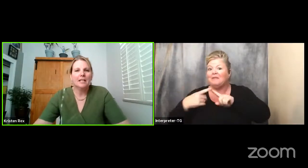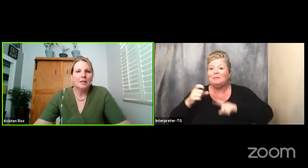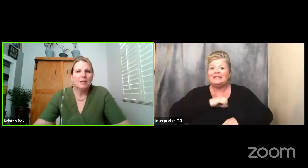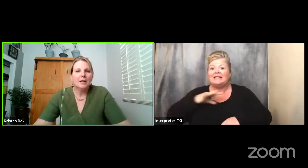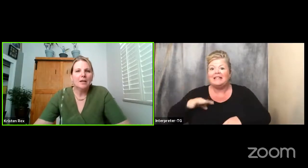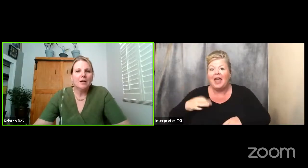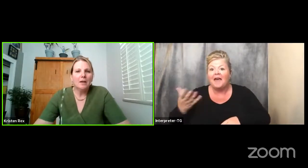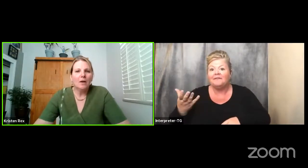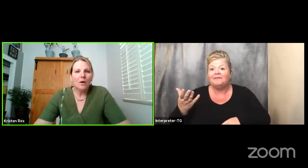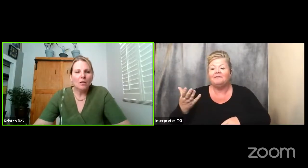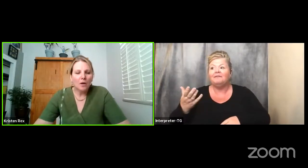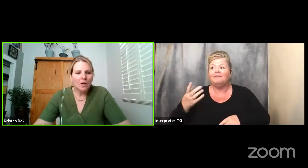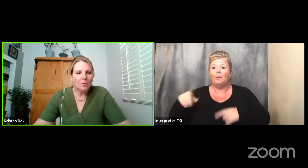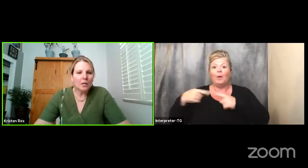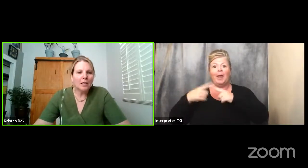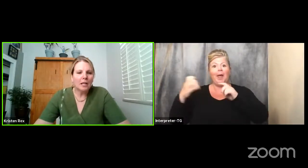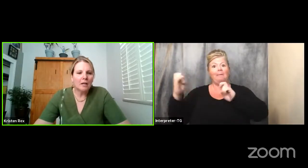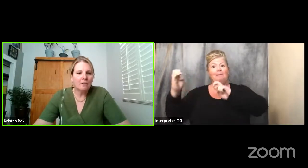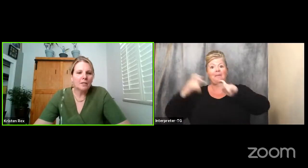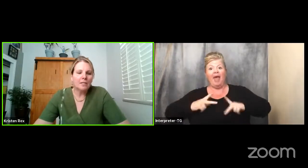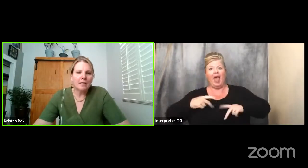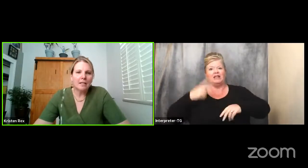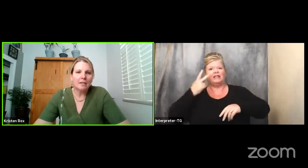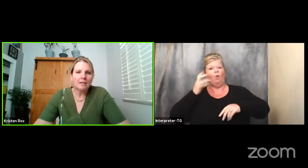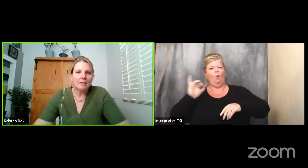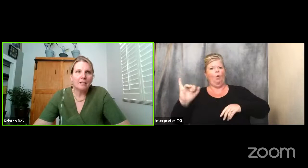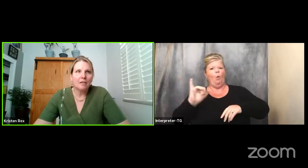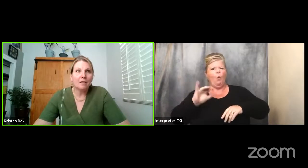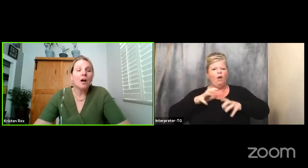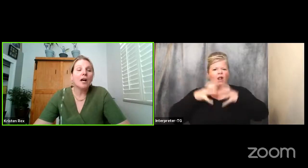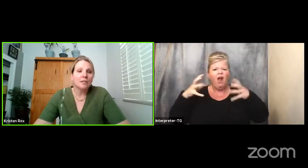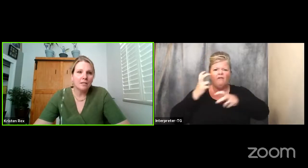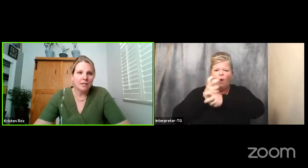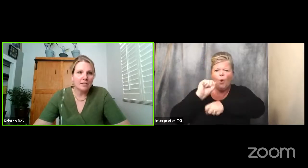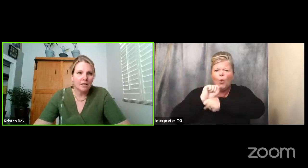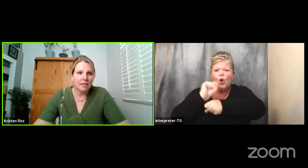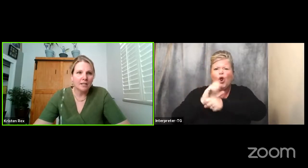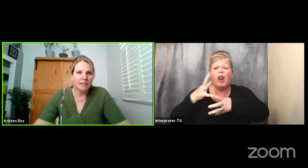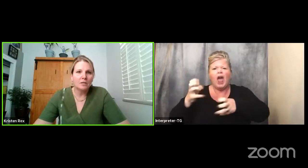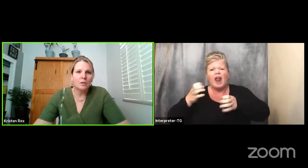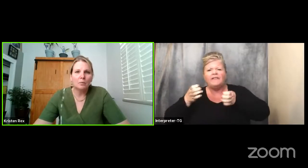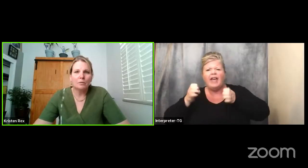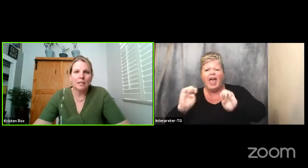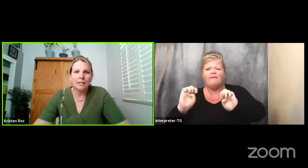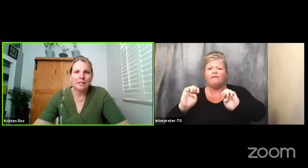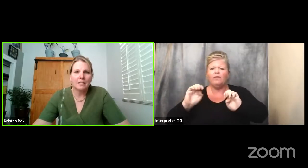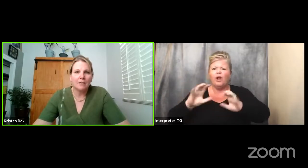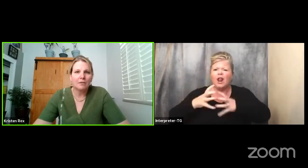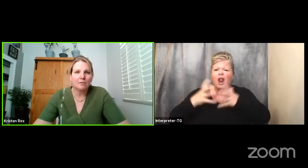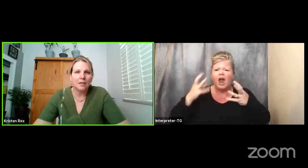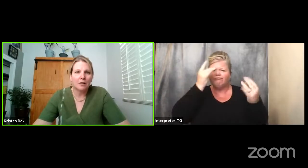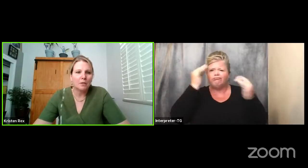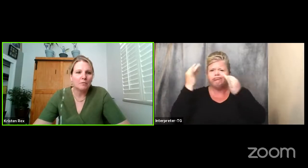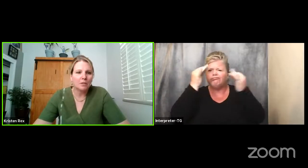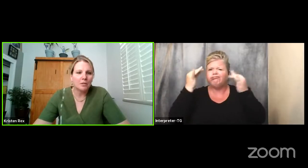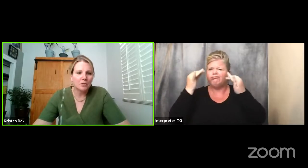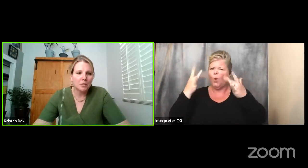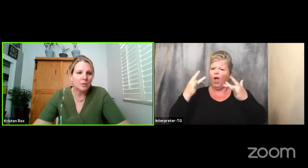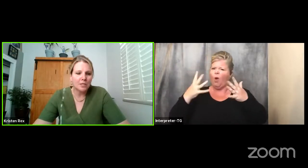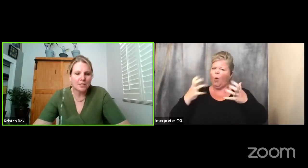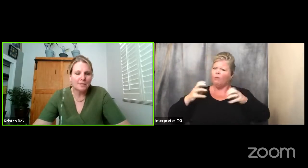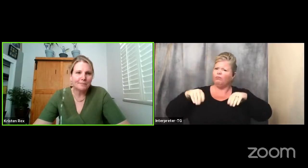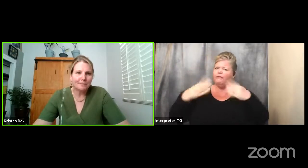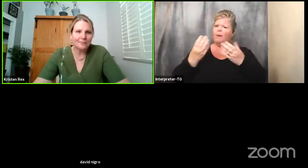see all the hard work and effort and thought that has gone into providing a safer environment for